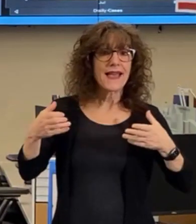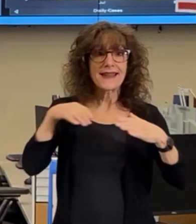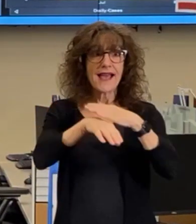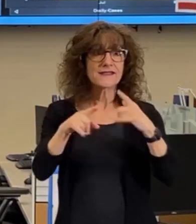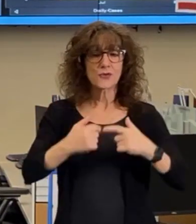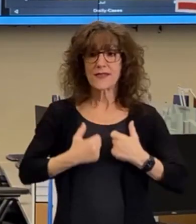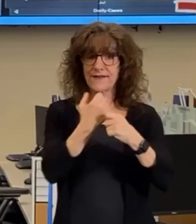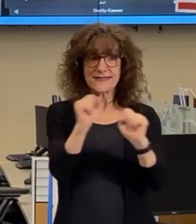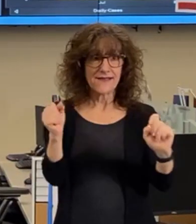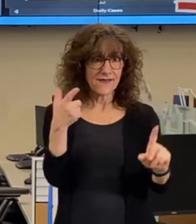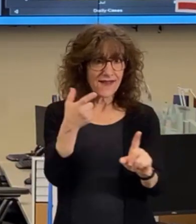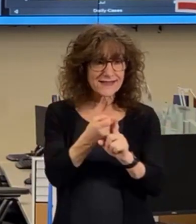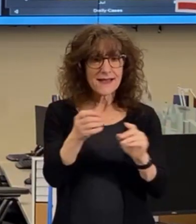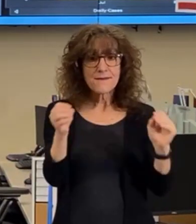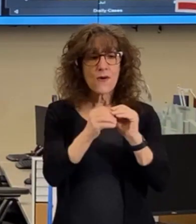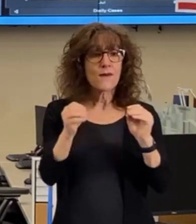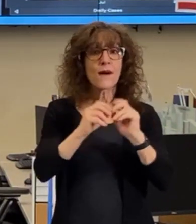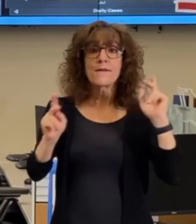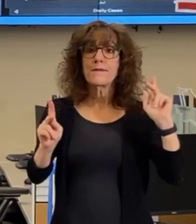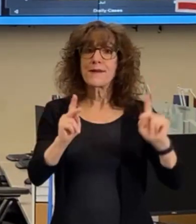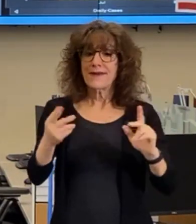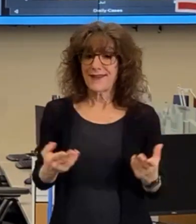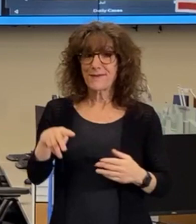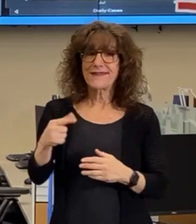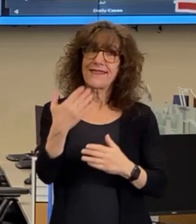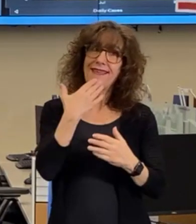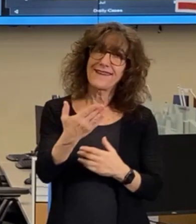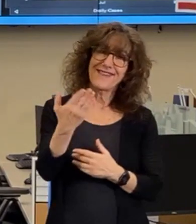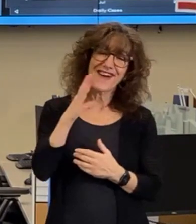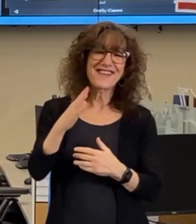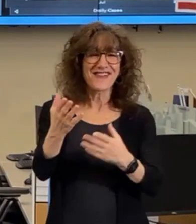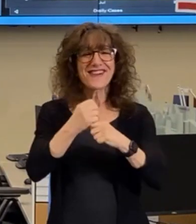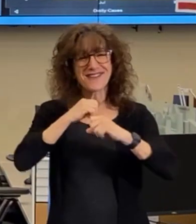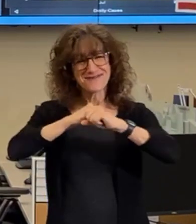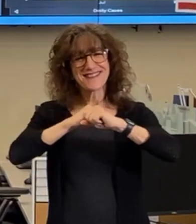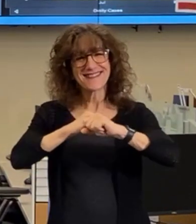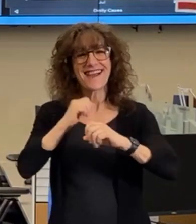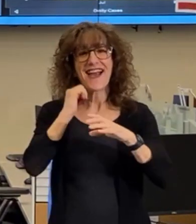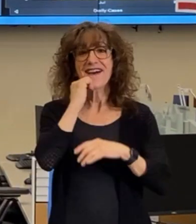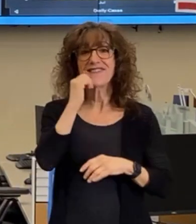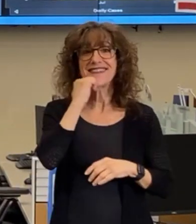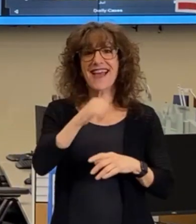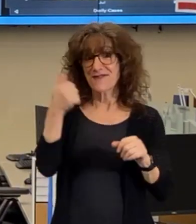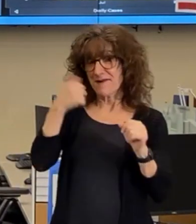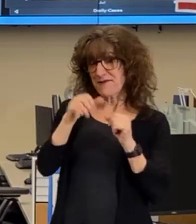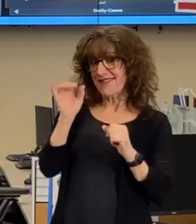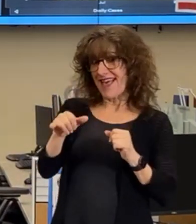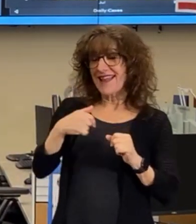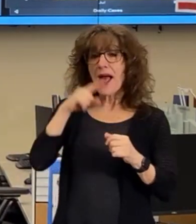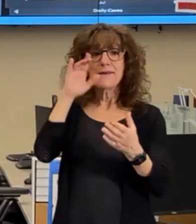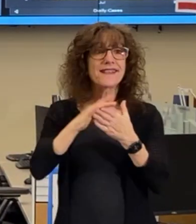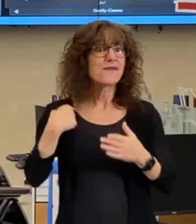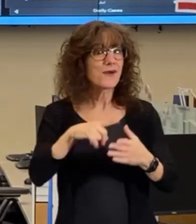life-saving vaccine, and more Prince Georgians, thank goodness, are getting protected every day. And with this in mind, I believe